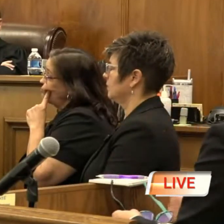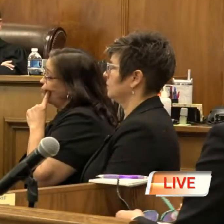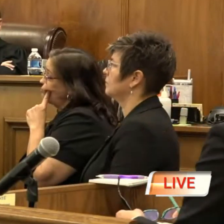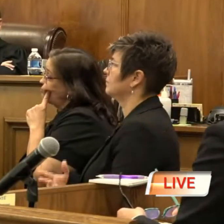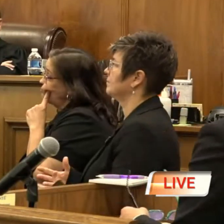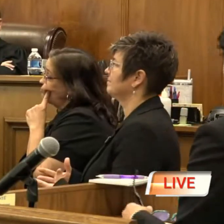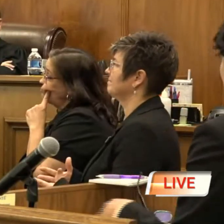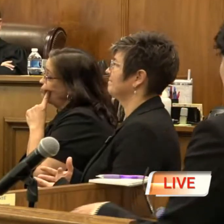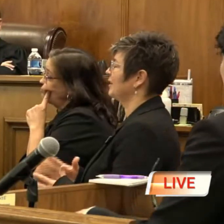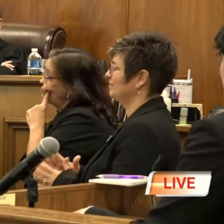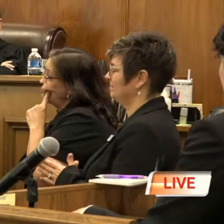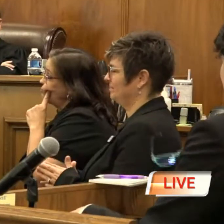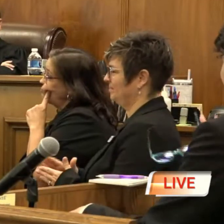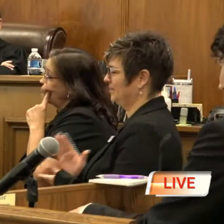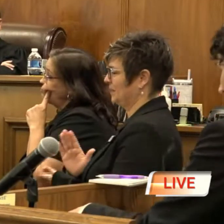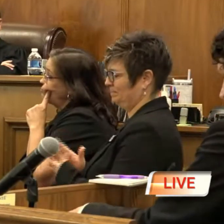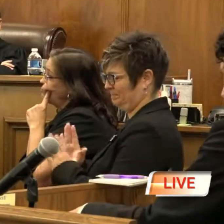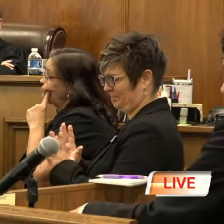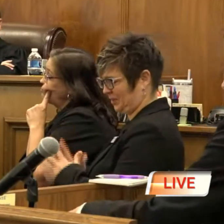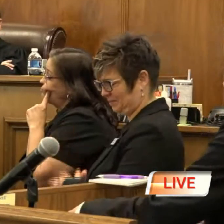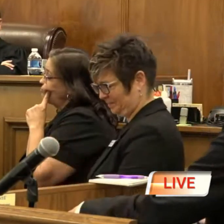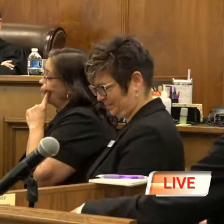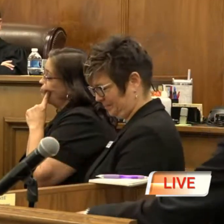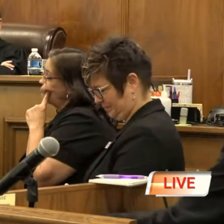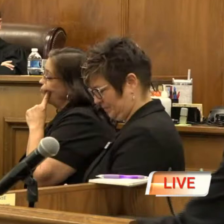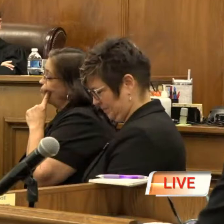well, I'll stop there. Okay, I'll stop there, sorry.